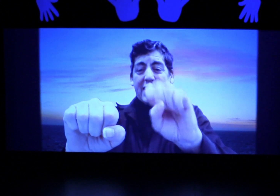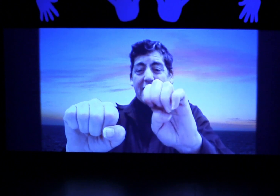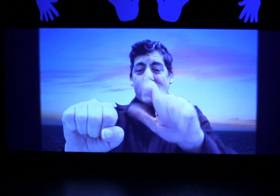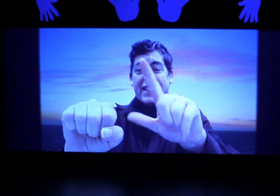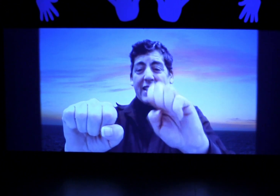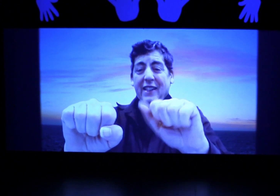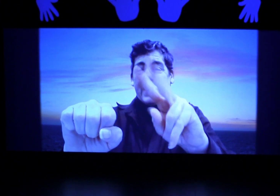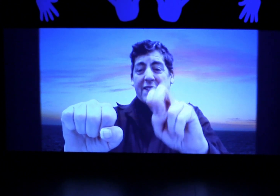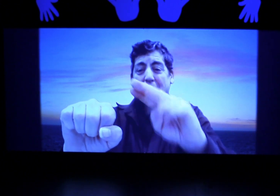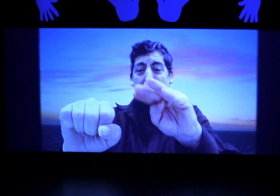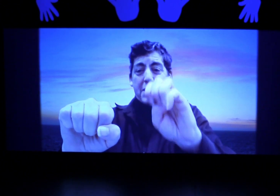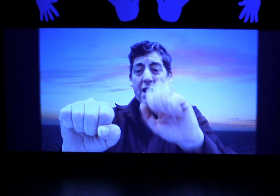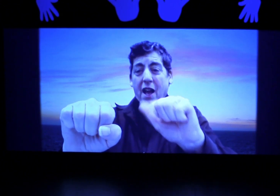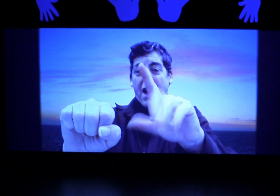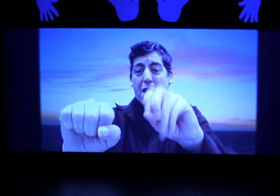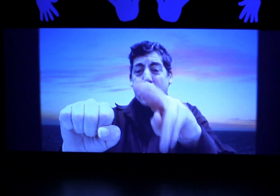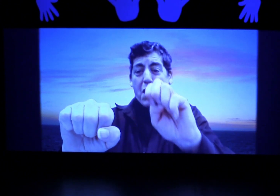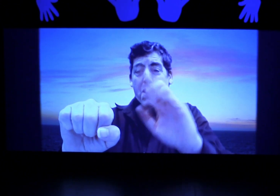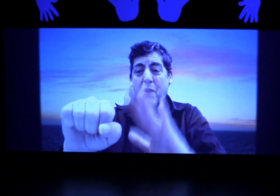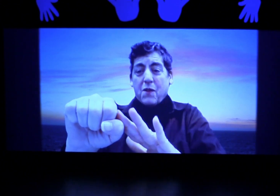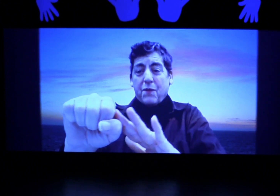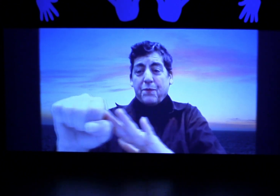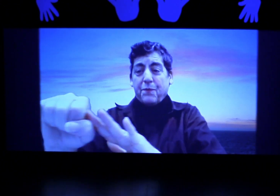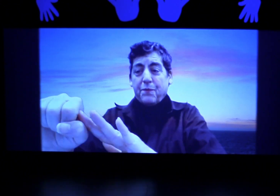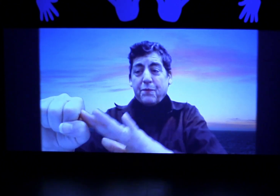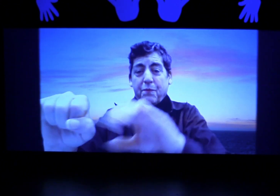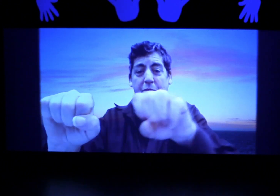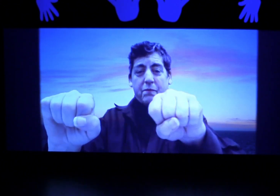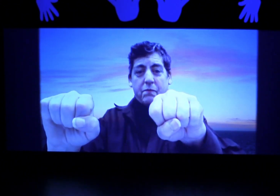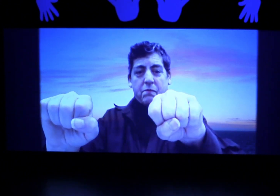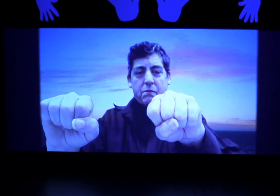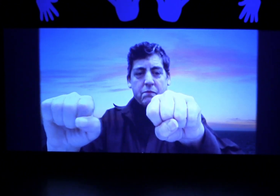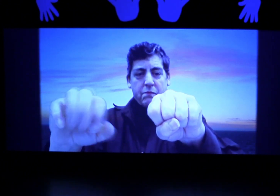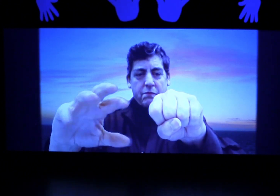Then please leave me alone. Go away.